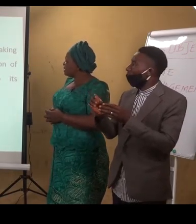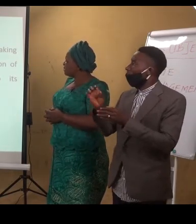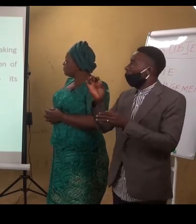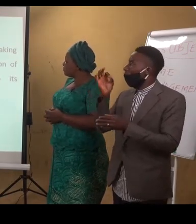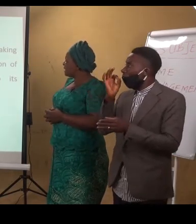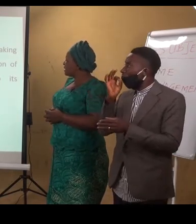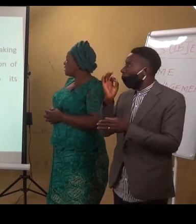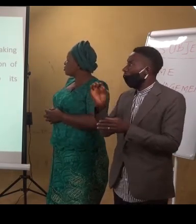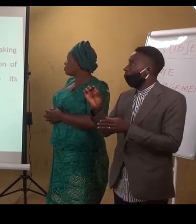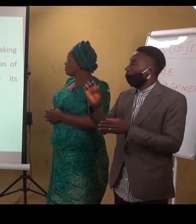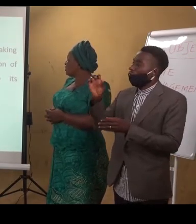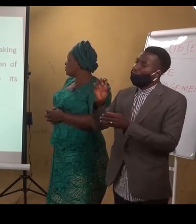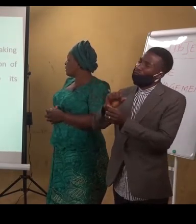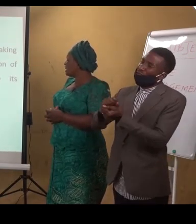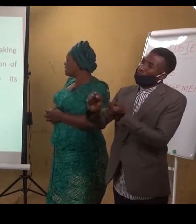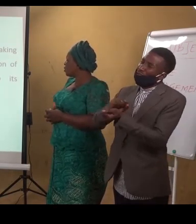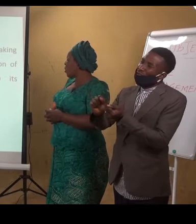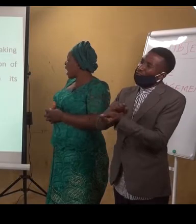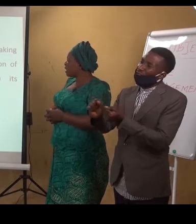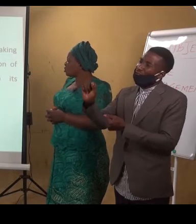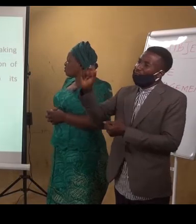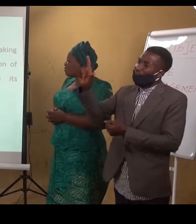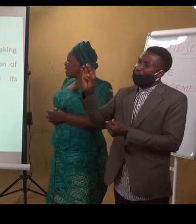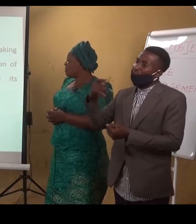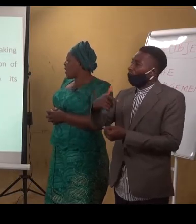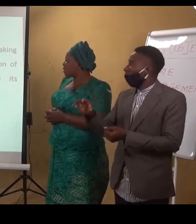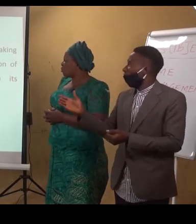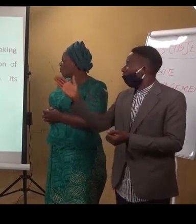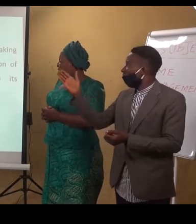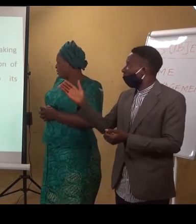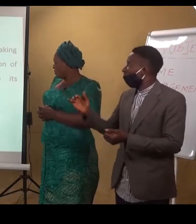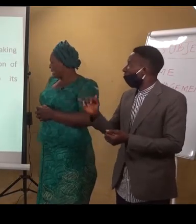place in the food as a result of the presence or action of